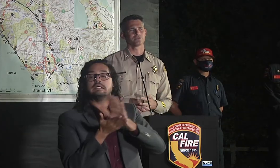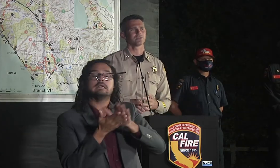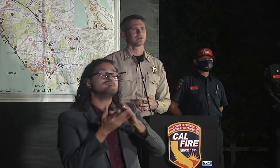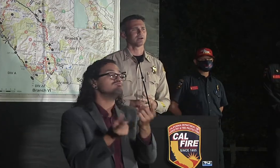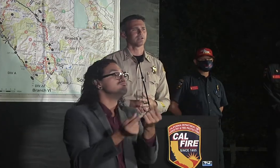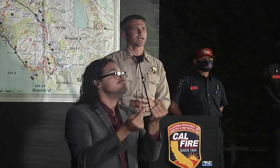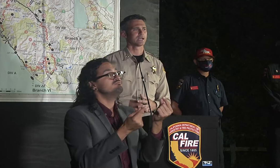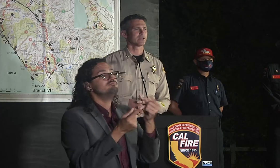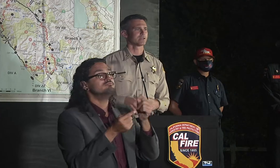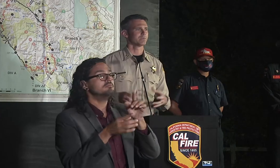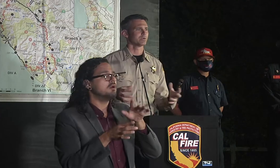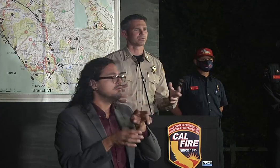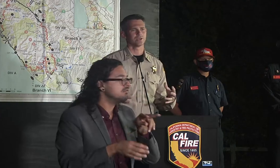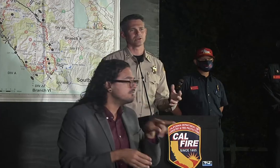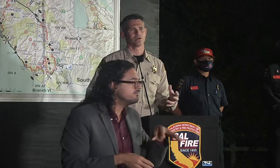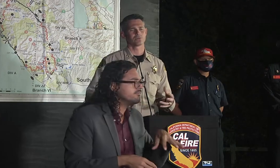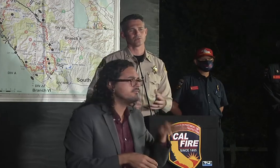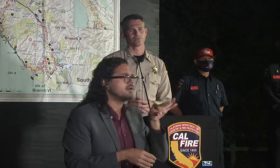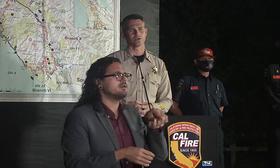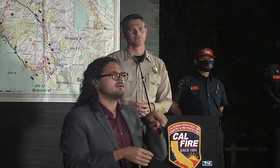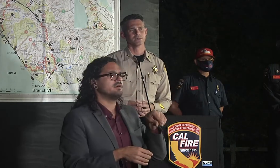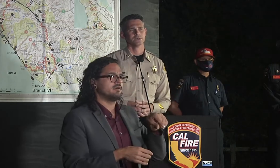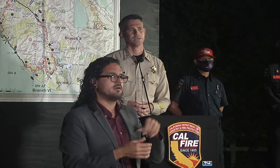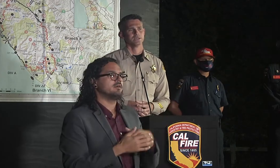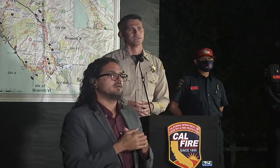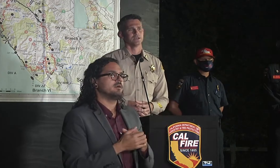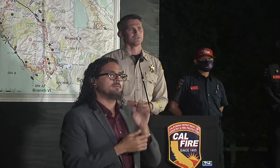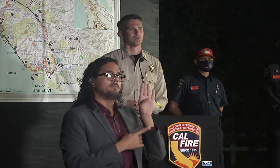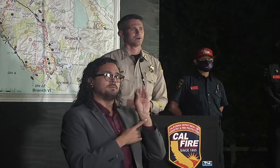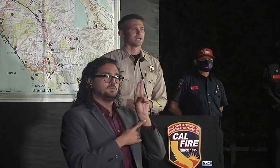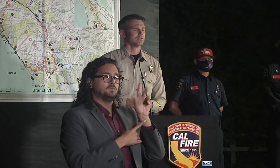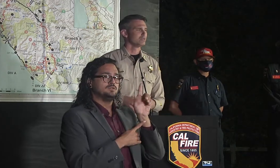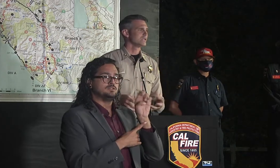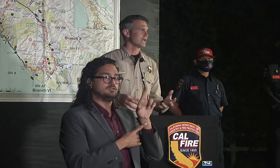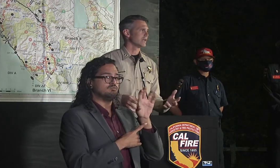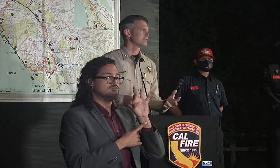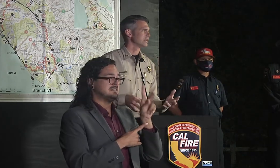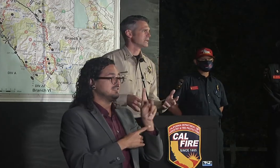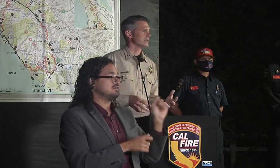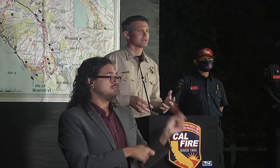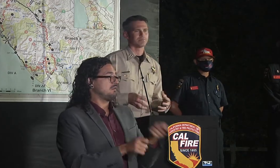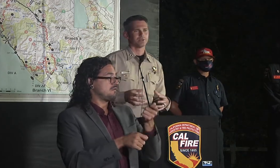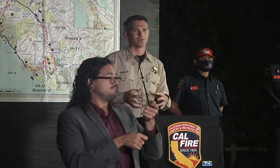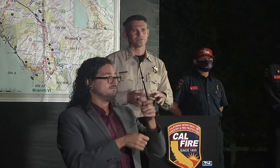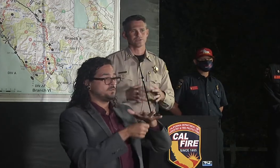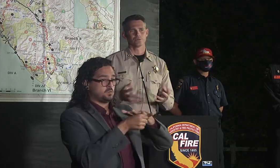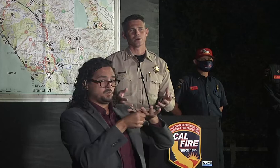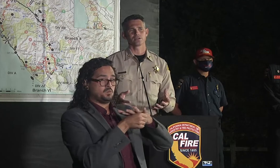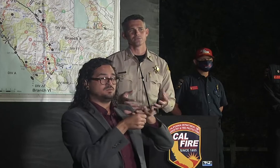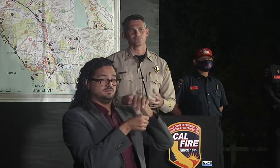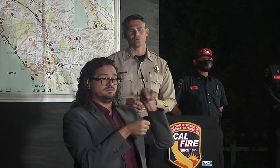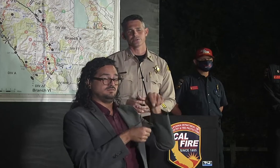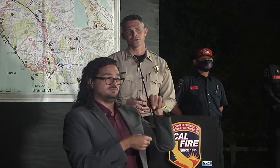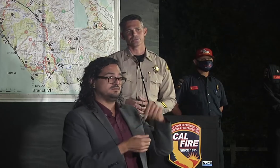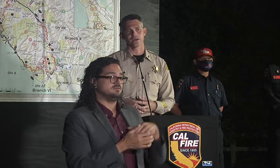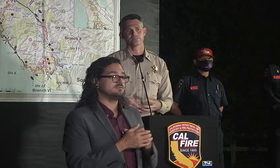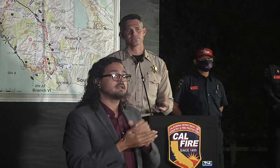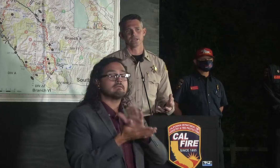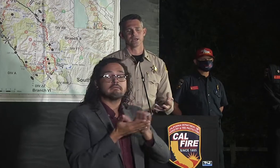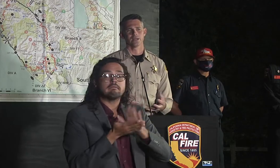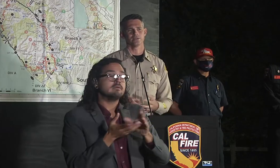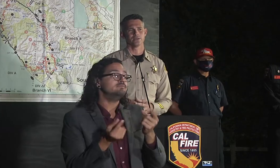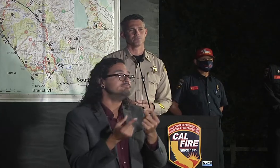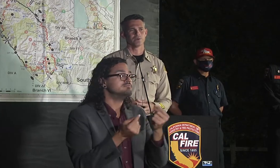spot fires in and around kind of like the Boulder Creek golf course area. And so in doing that, they ended up noticing a toolbox that was open, looked